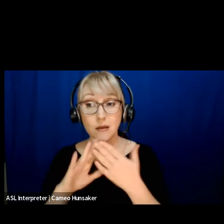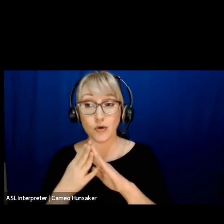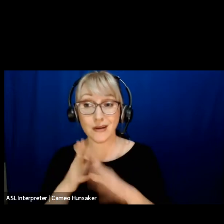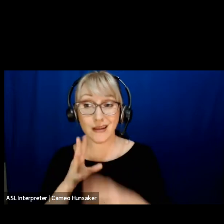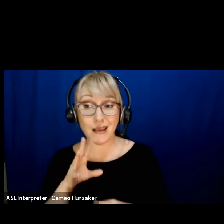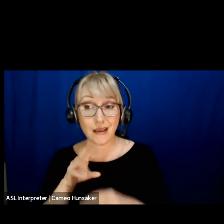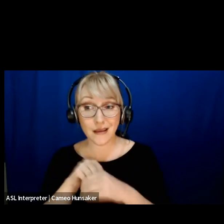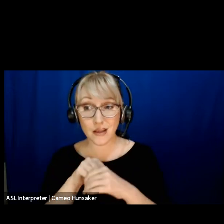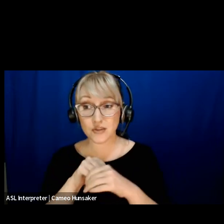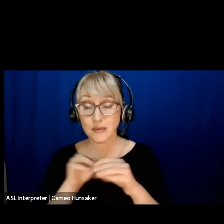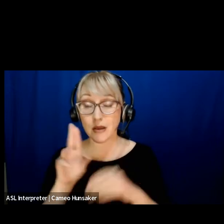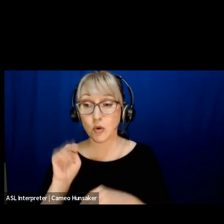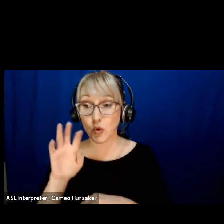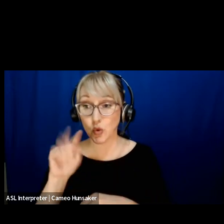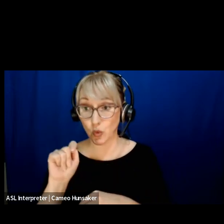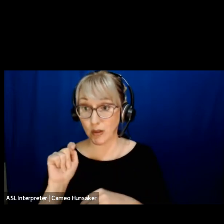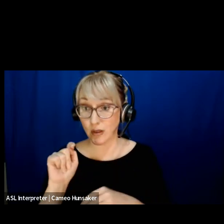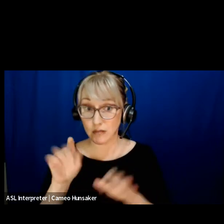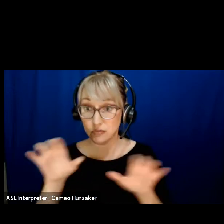for the last